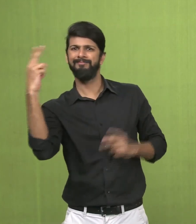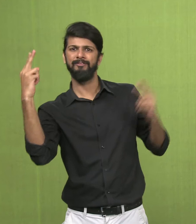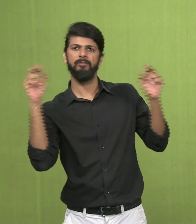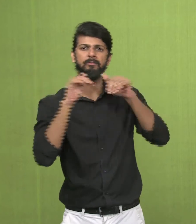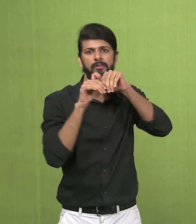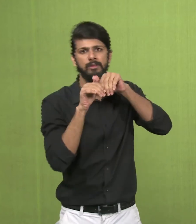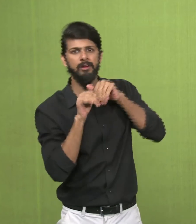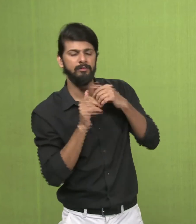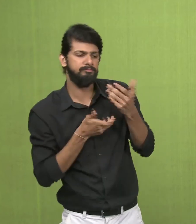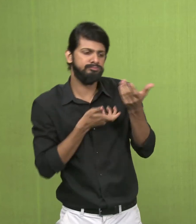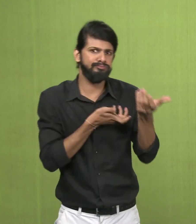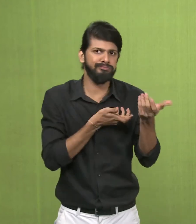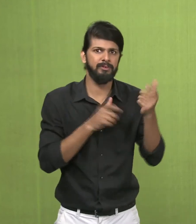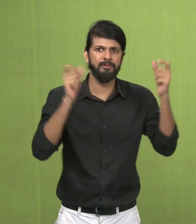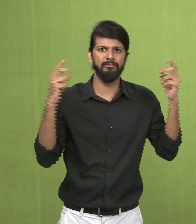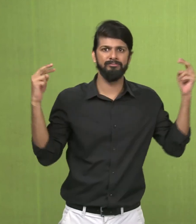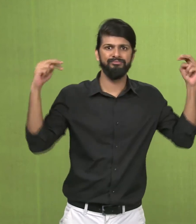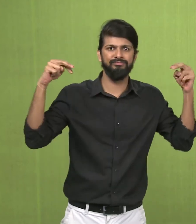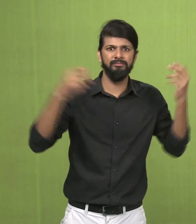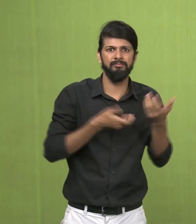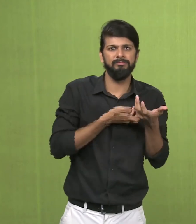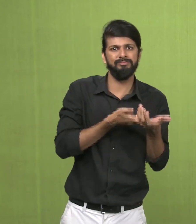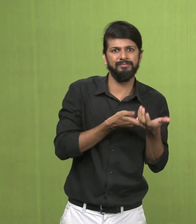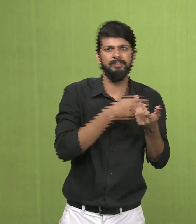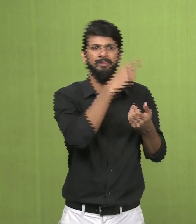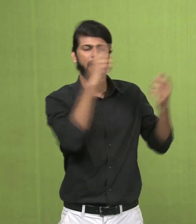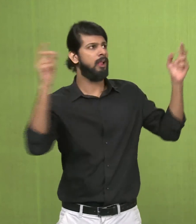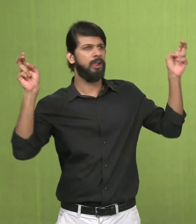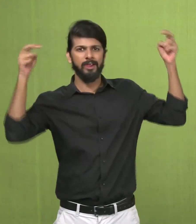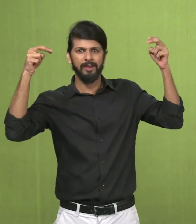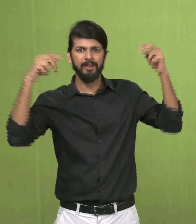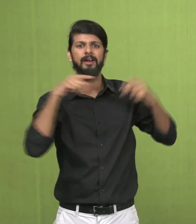and 2 nymphs who are holding vases on both sides, holding vases,